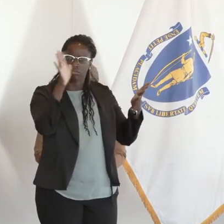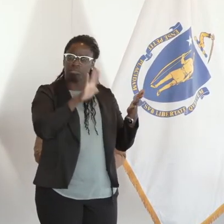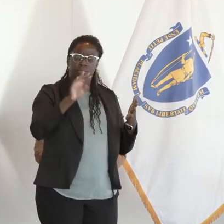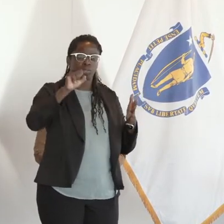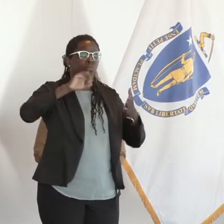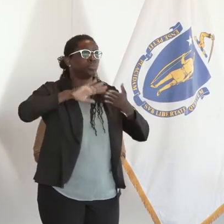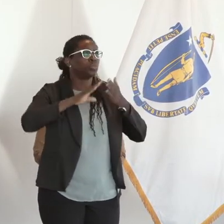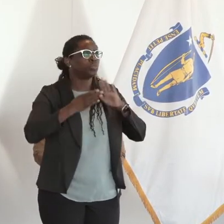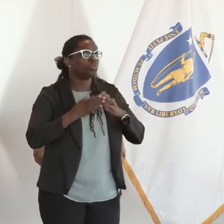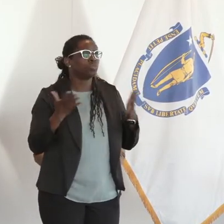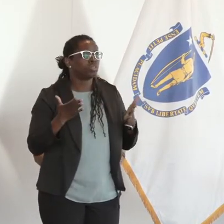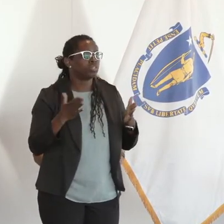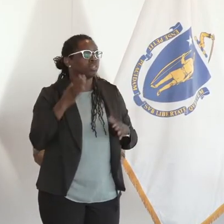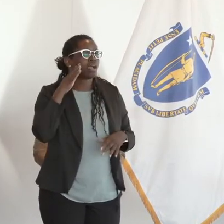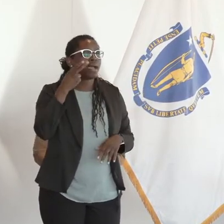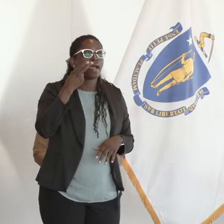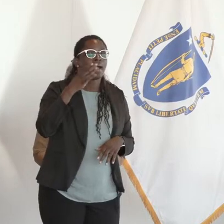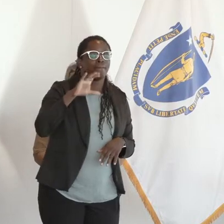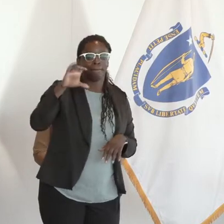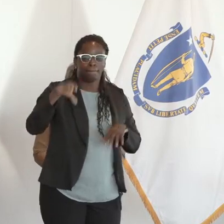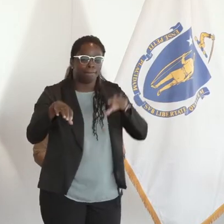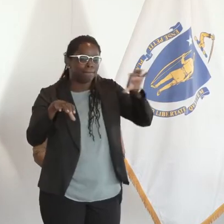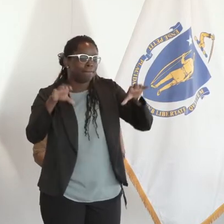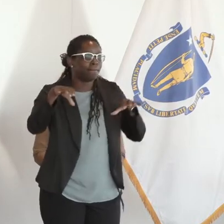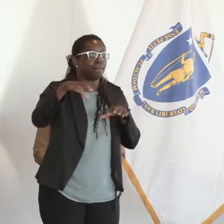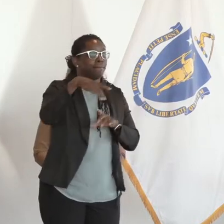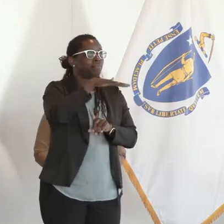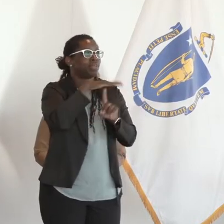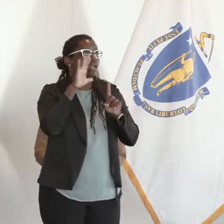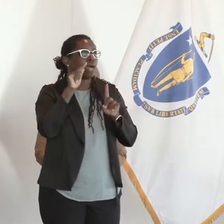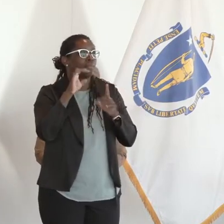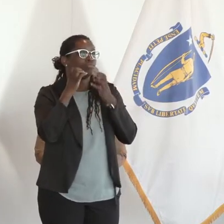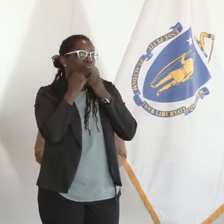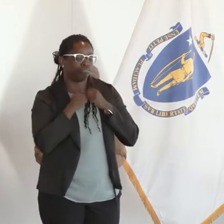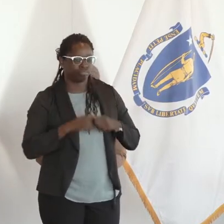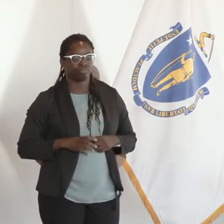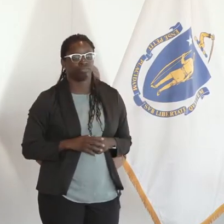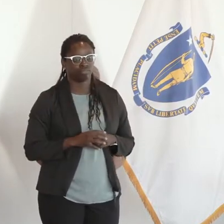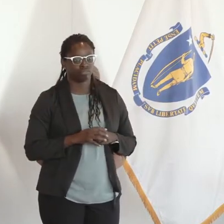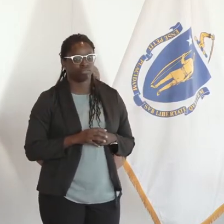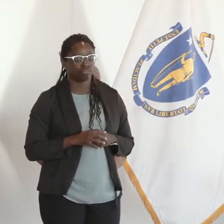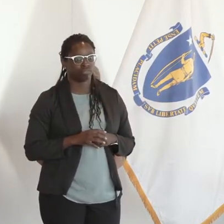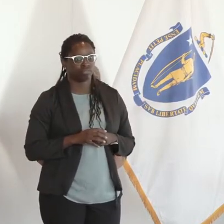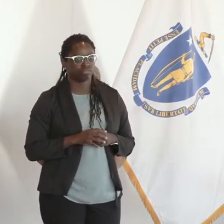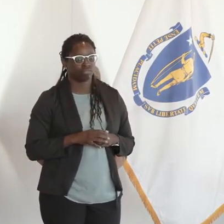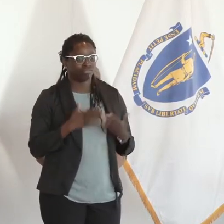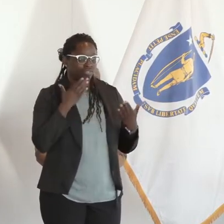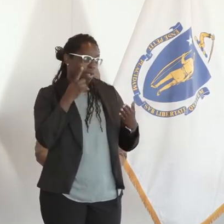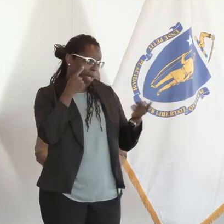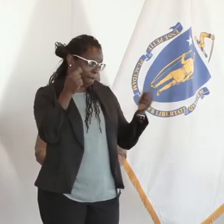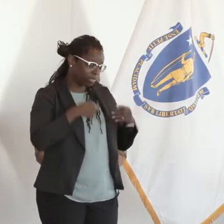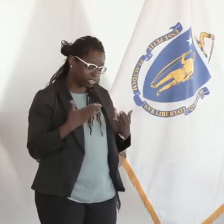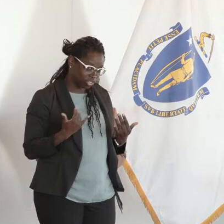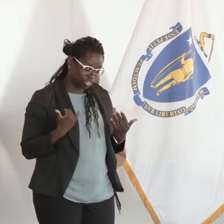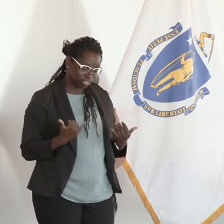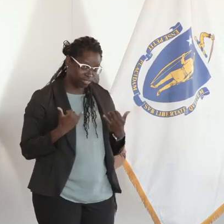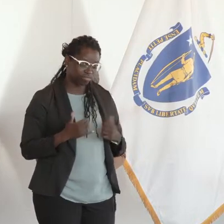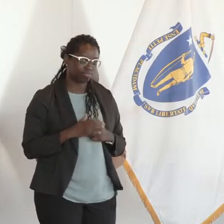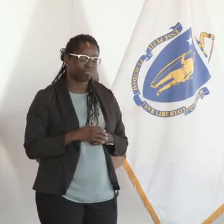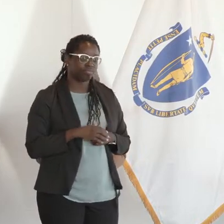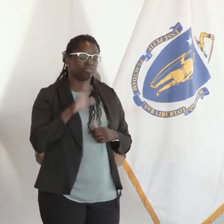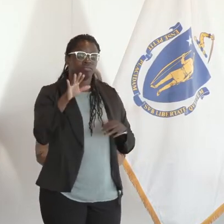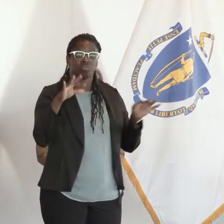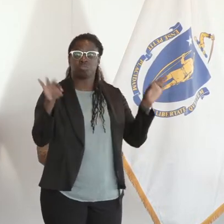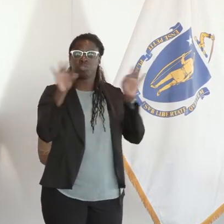sector. Again, Governor Healey, thank you for being here with us. It is appropriate for this conference to be held here in